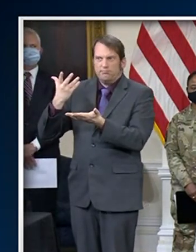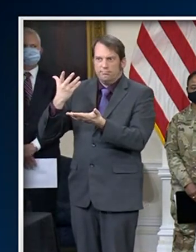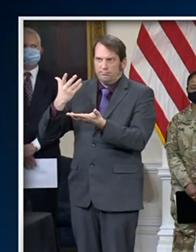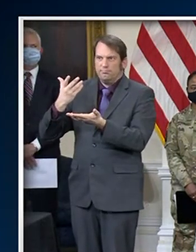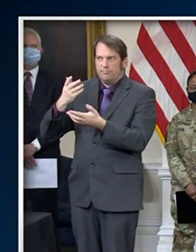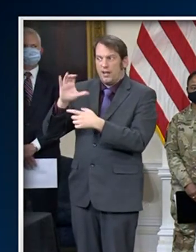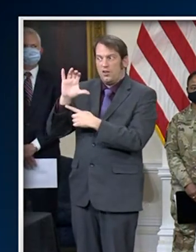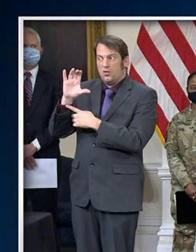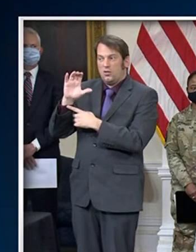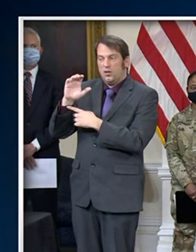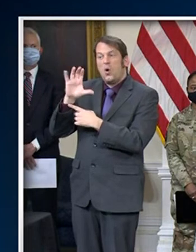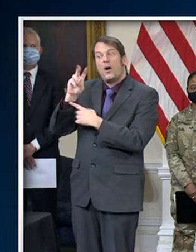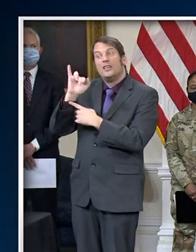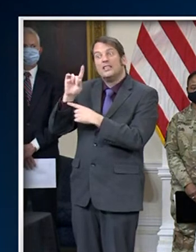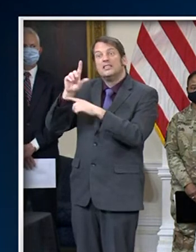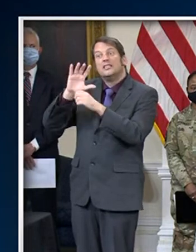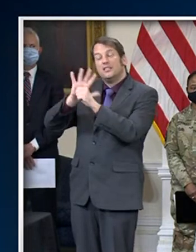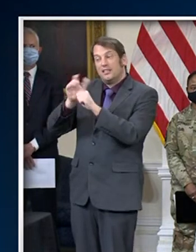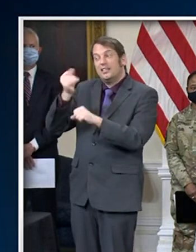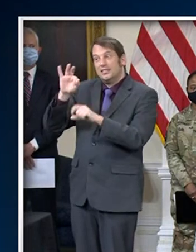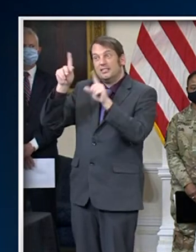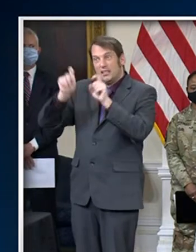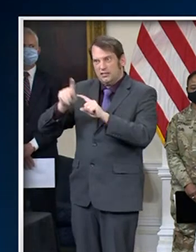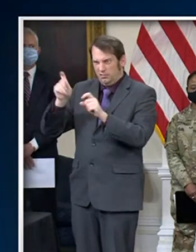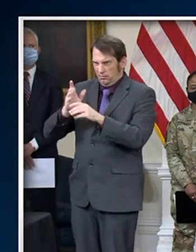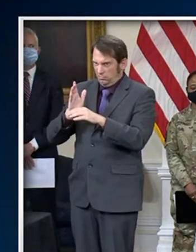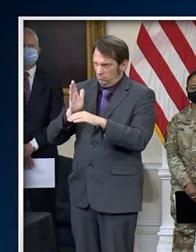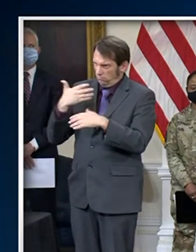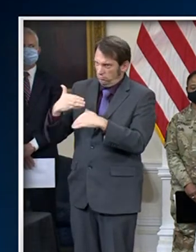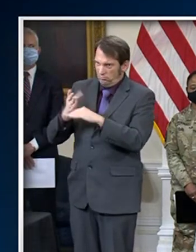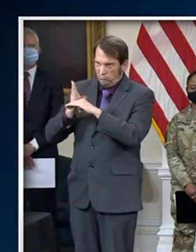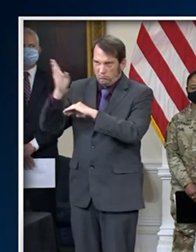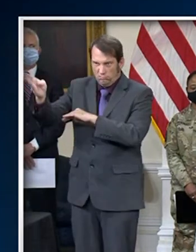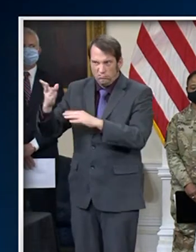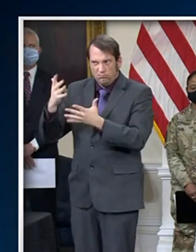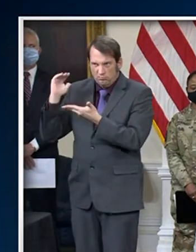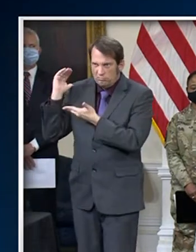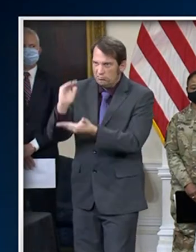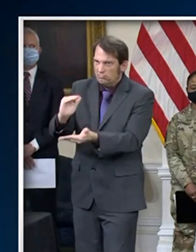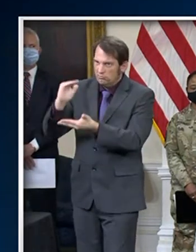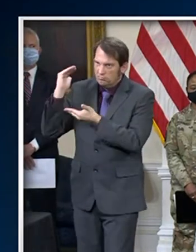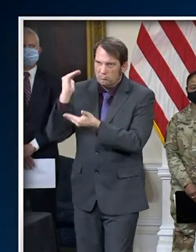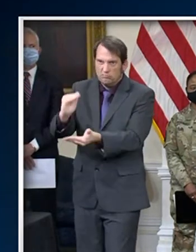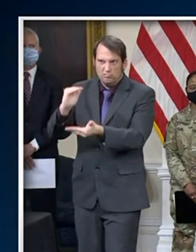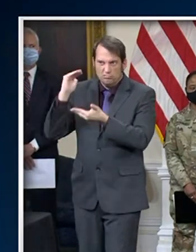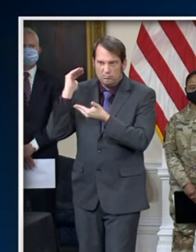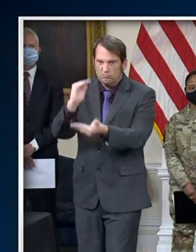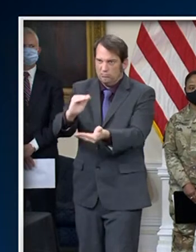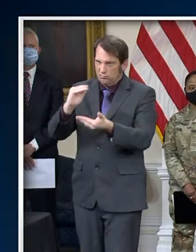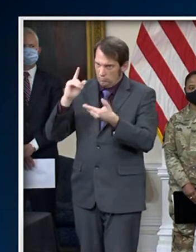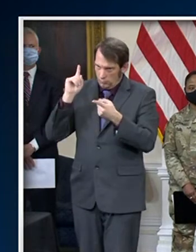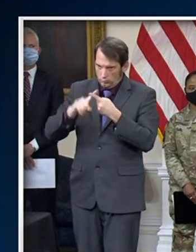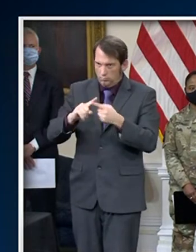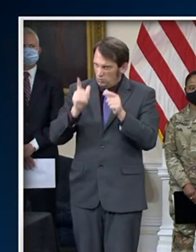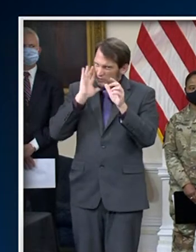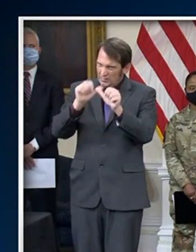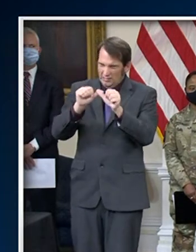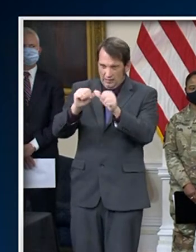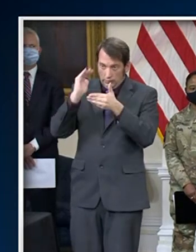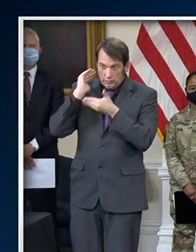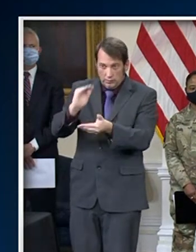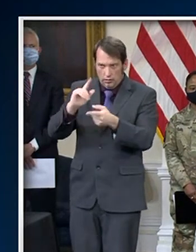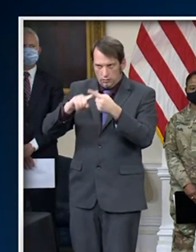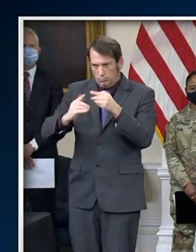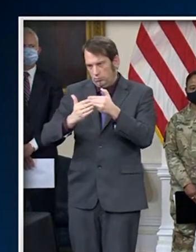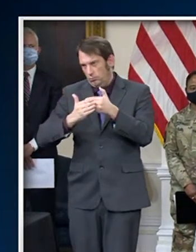school systems between now and the end of June. This testing program, which will include both rapid